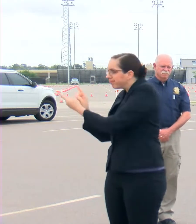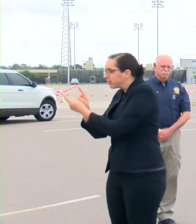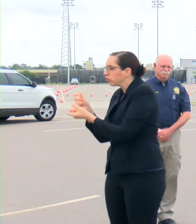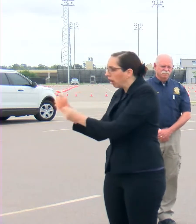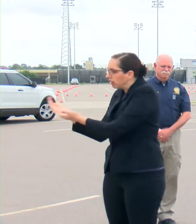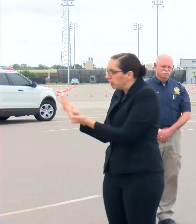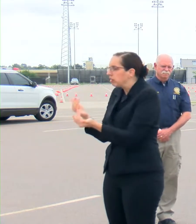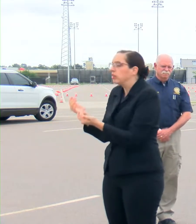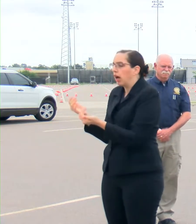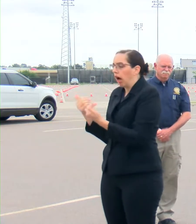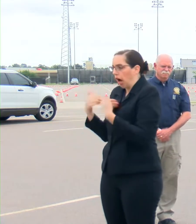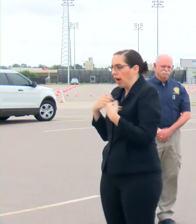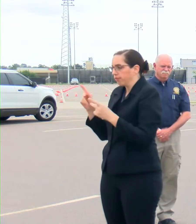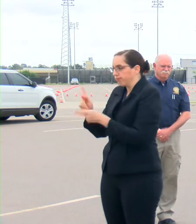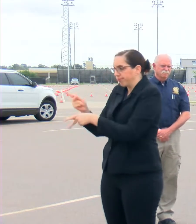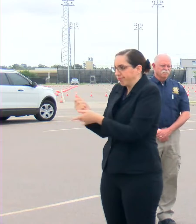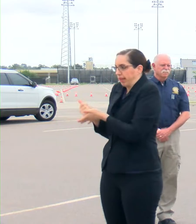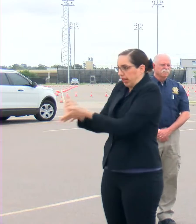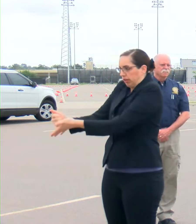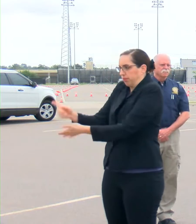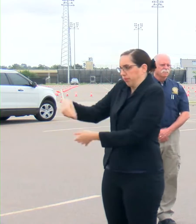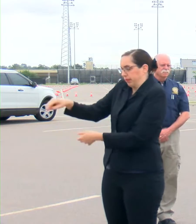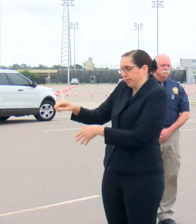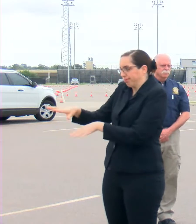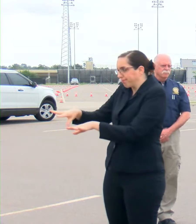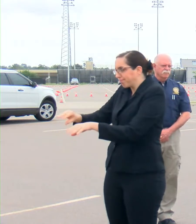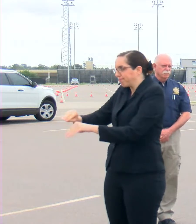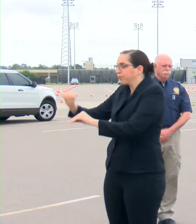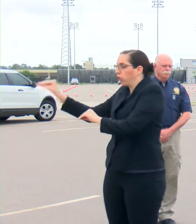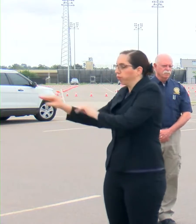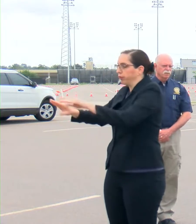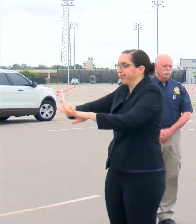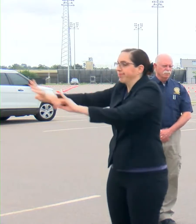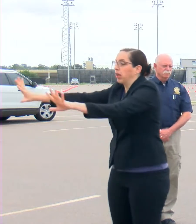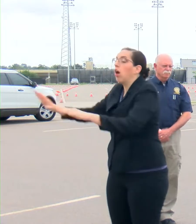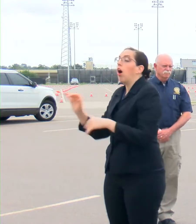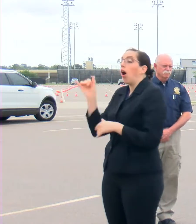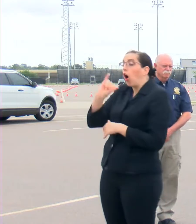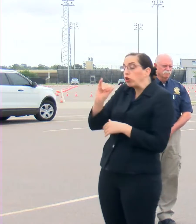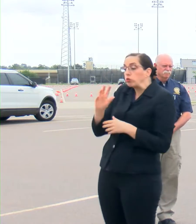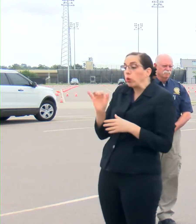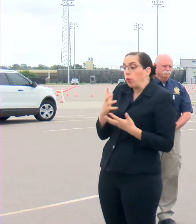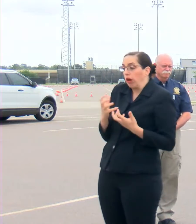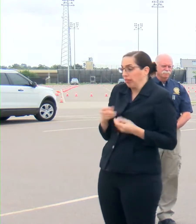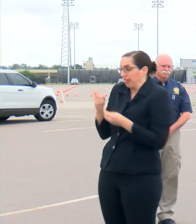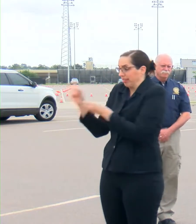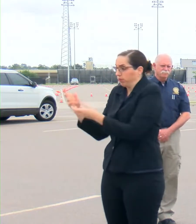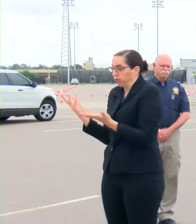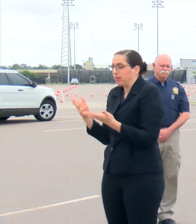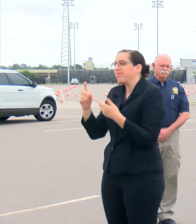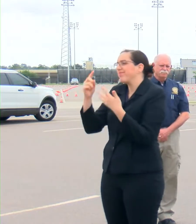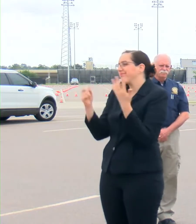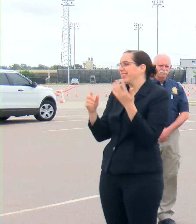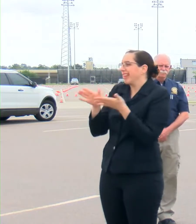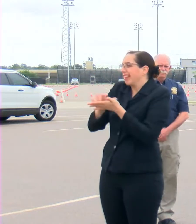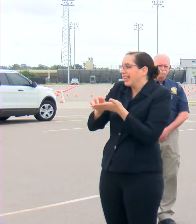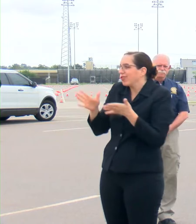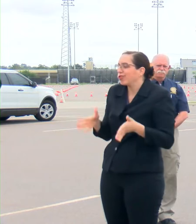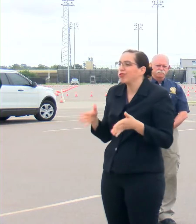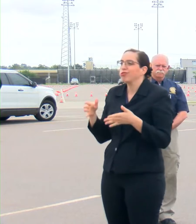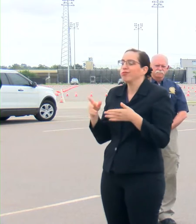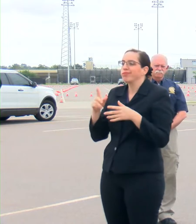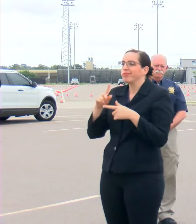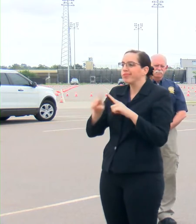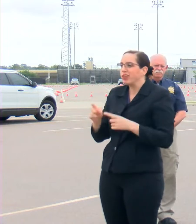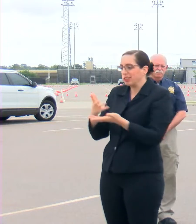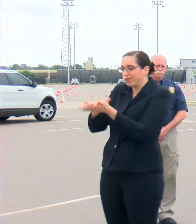those that are on the streets, we are working to get to them sanitizers, the things that they are needed to